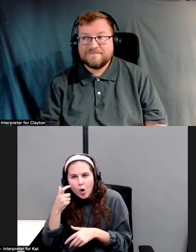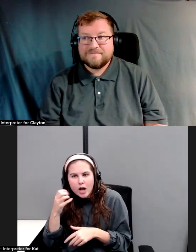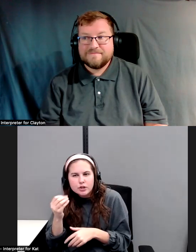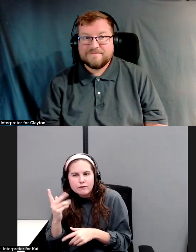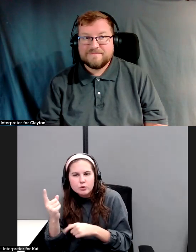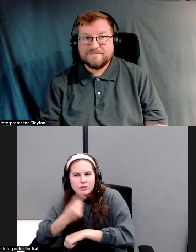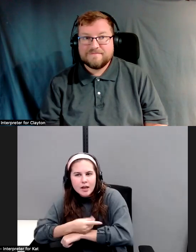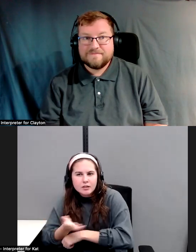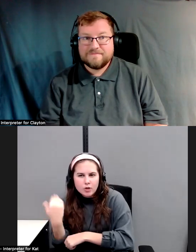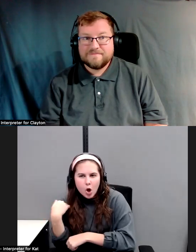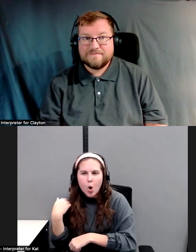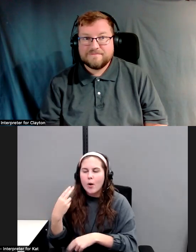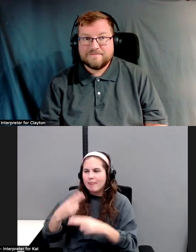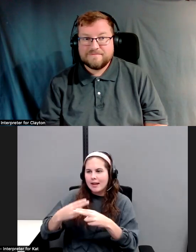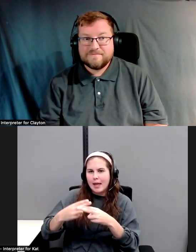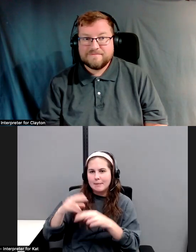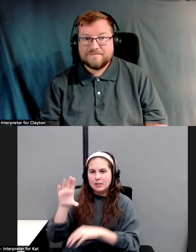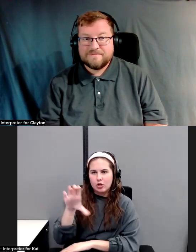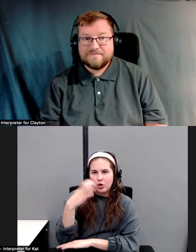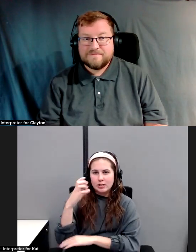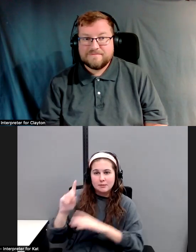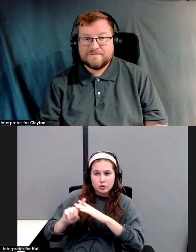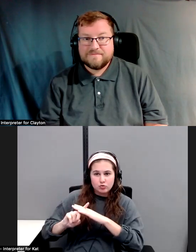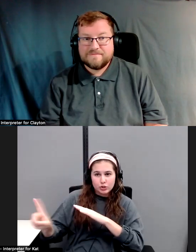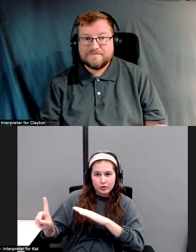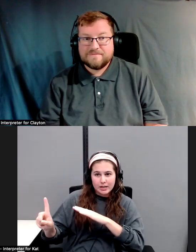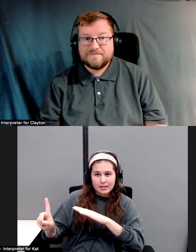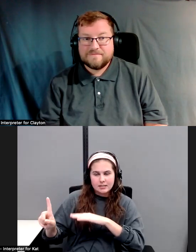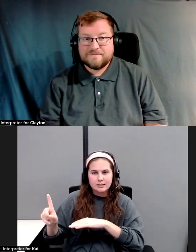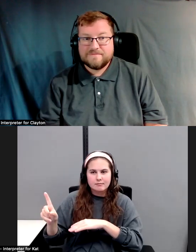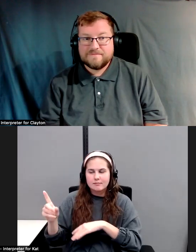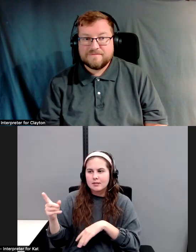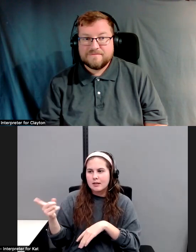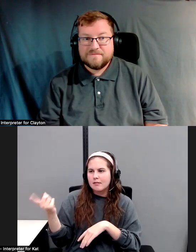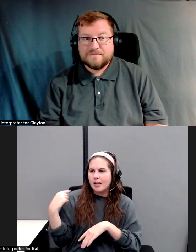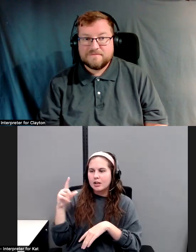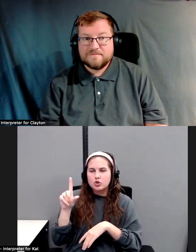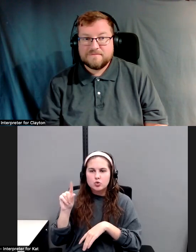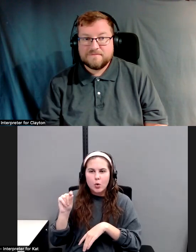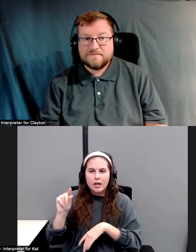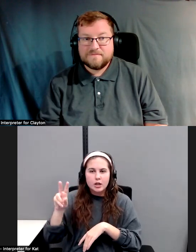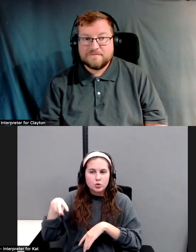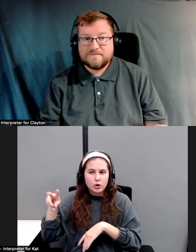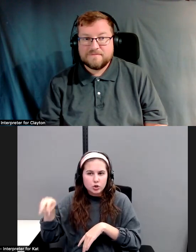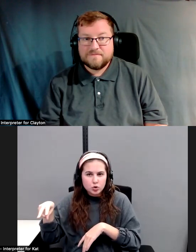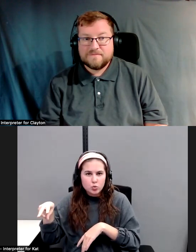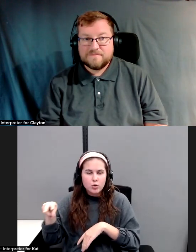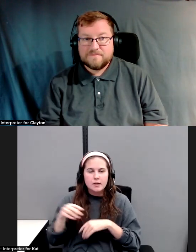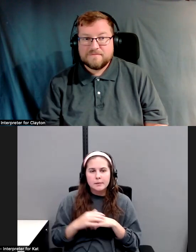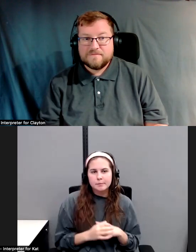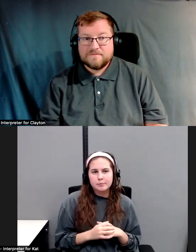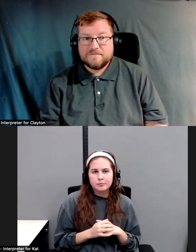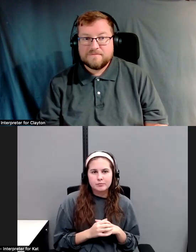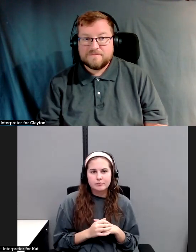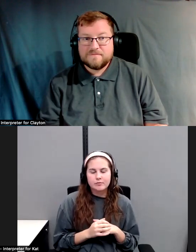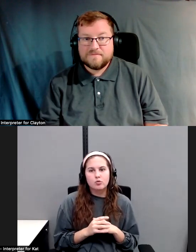called The Christmas Retreat back in 2022 with Rhiannon Fish. I